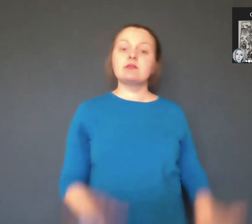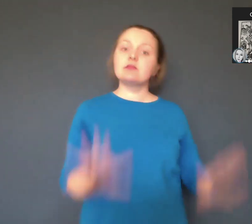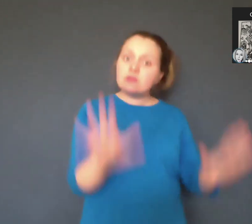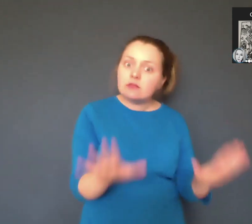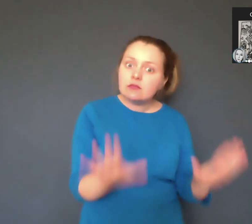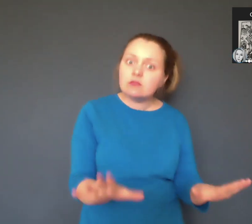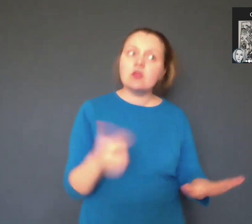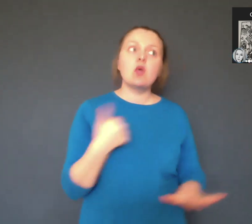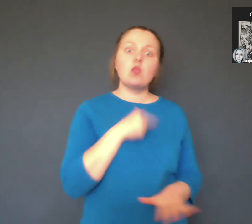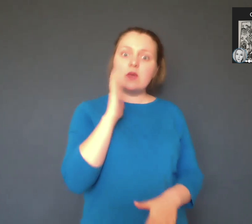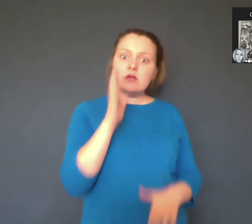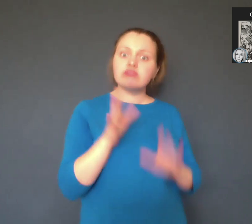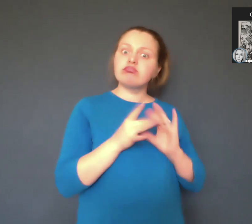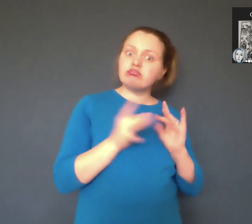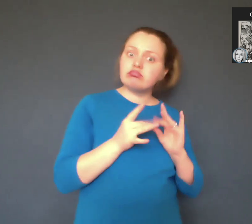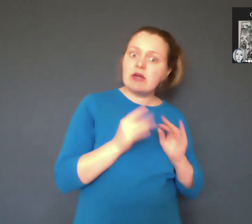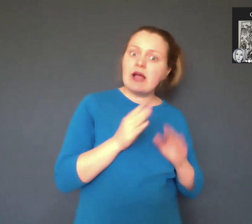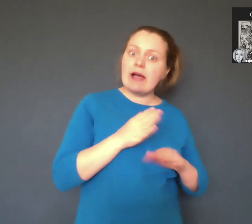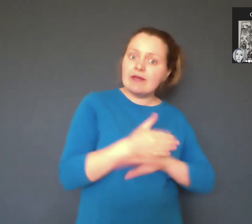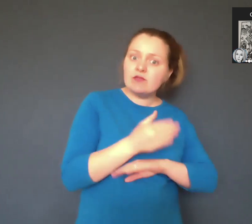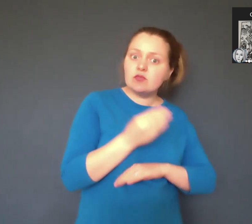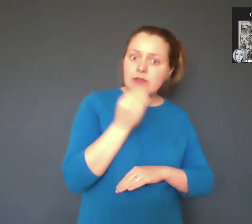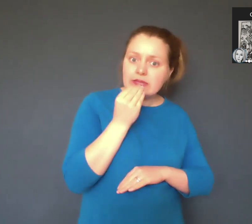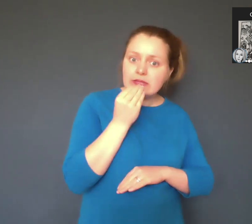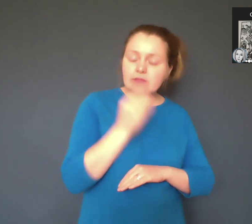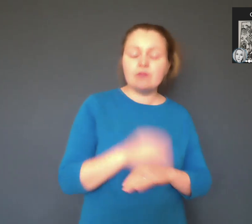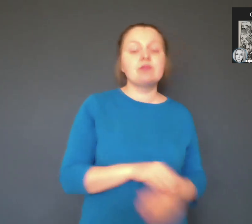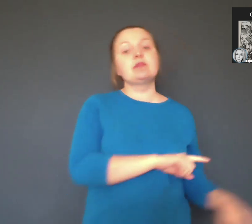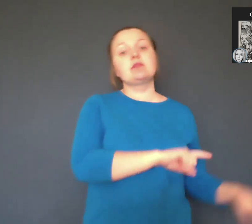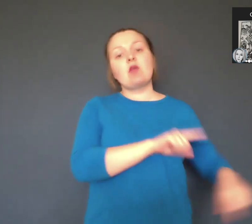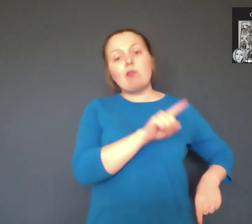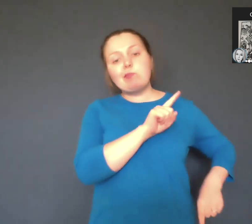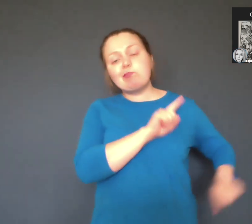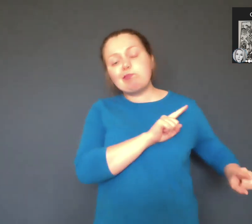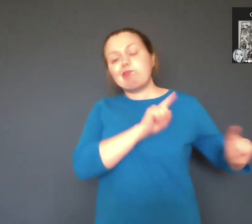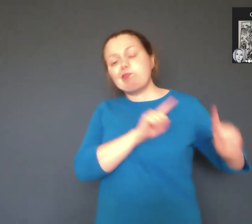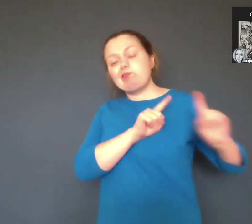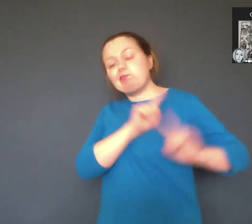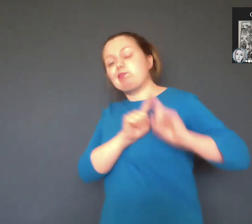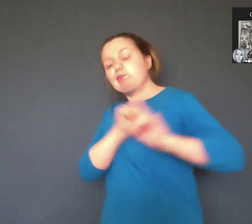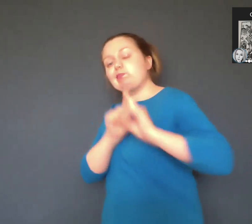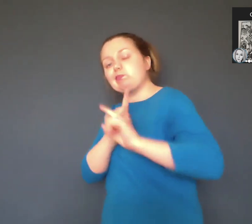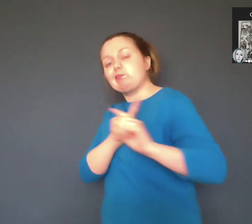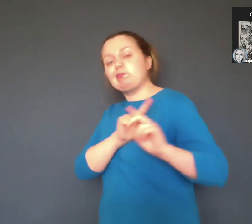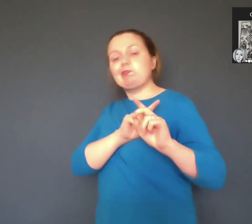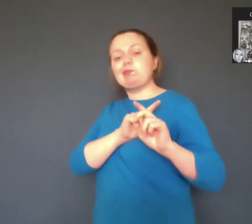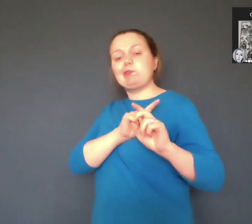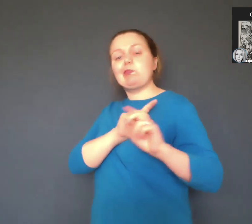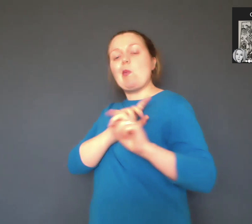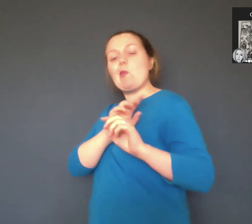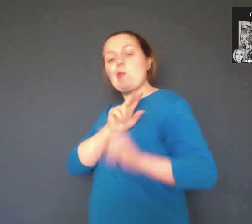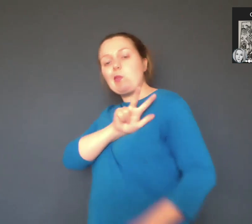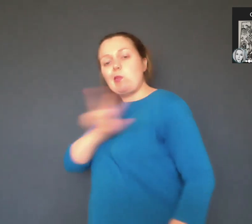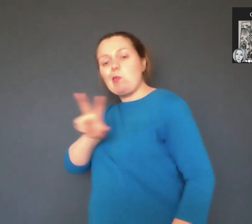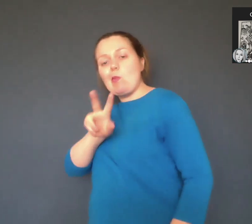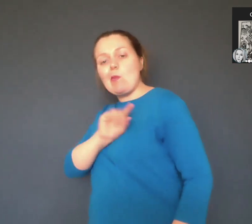but without finding any solutions. Mr. Hood had laid his traps carefully over the years, protecting himself